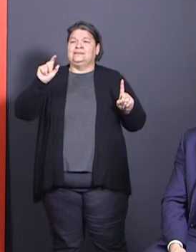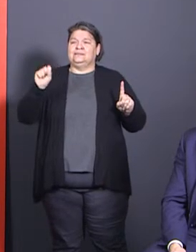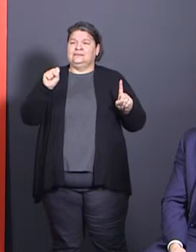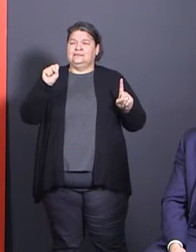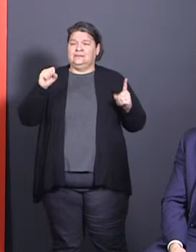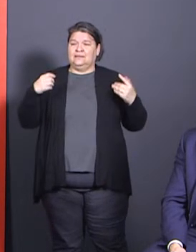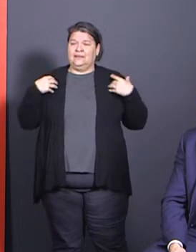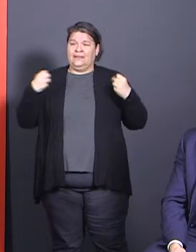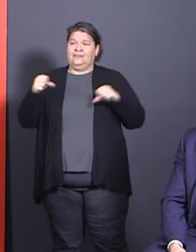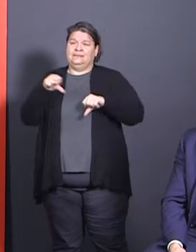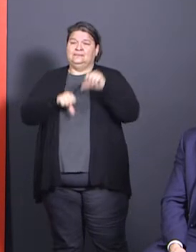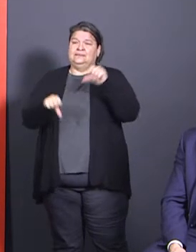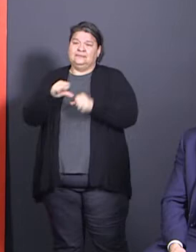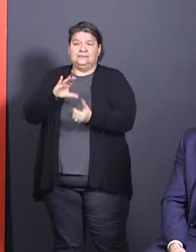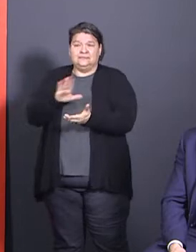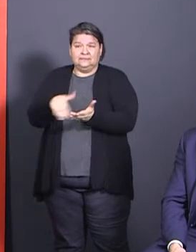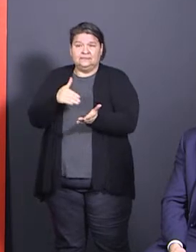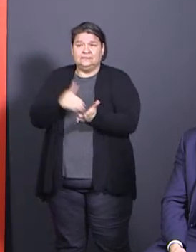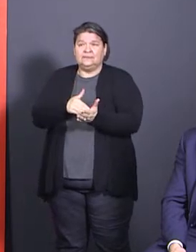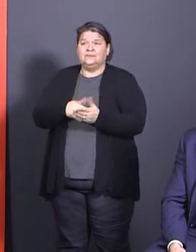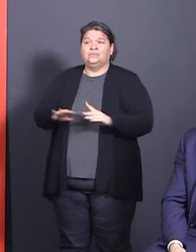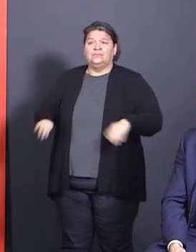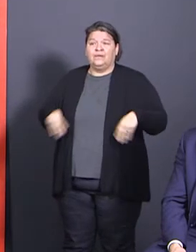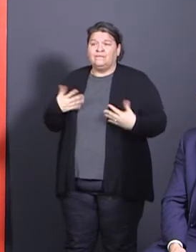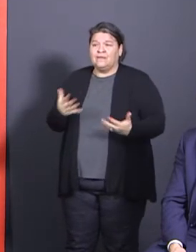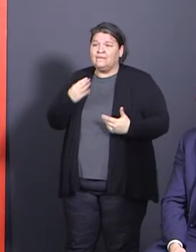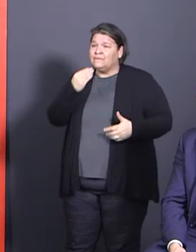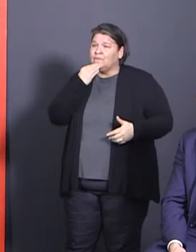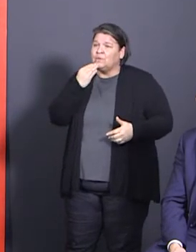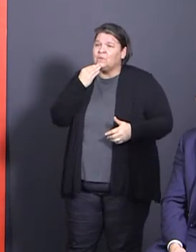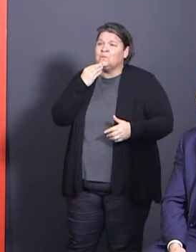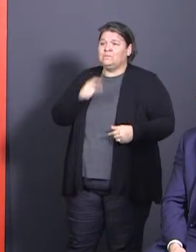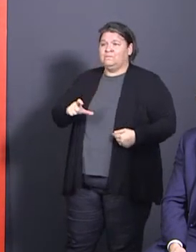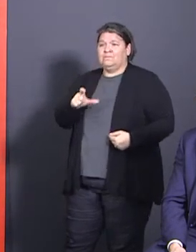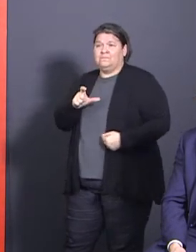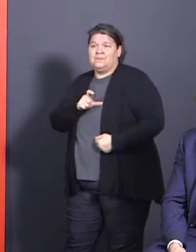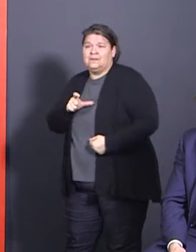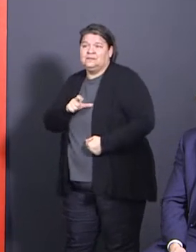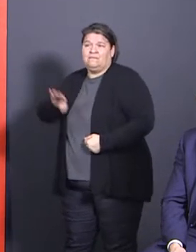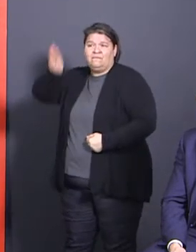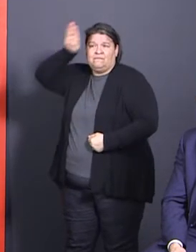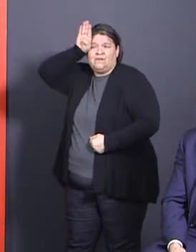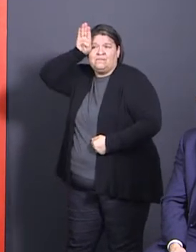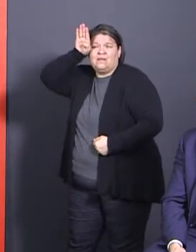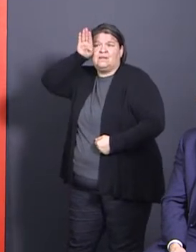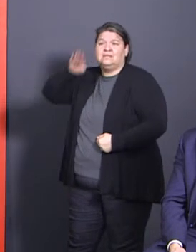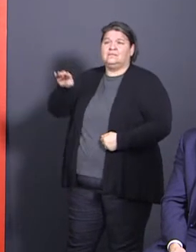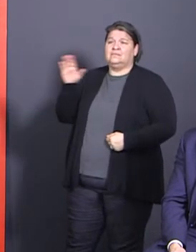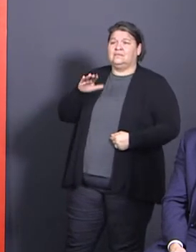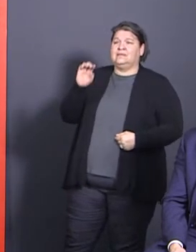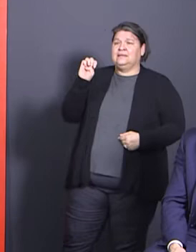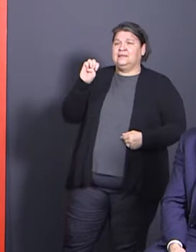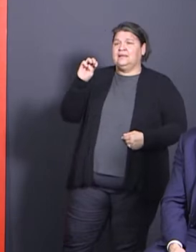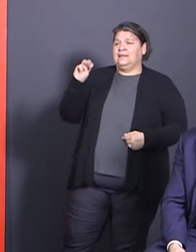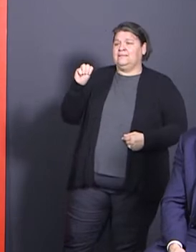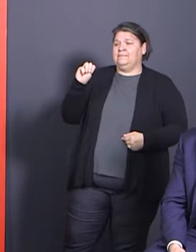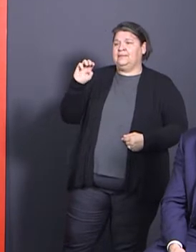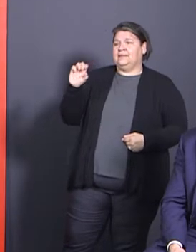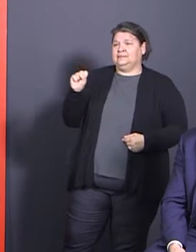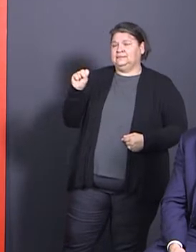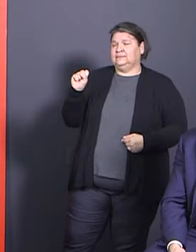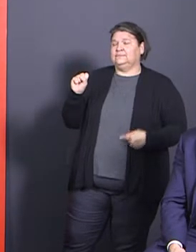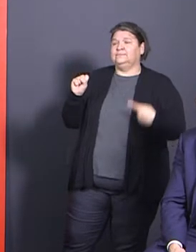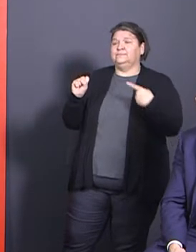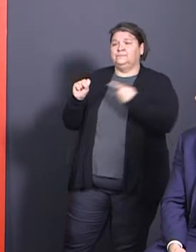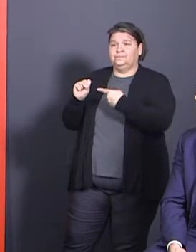for our police officers, our firefighters, and other first responders. And they really appreciated it, it sounded like. That's awesome. And you know, the firefighters are in a unique spot